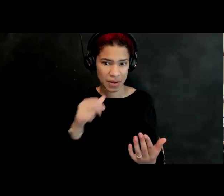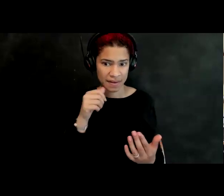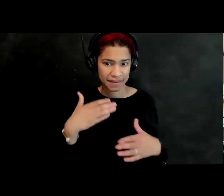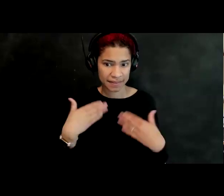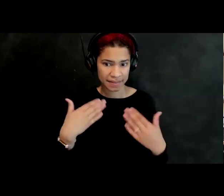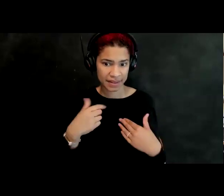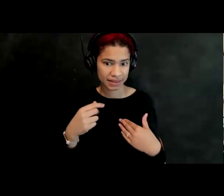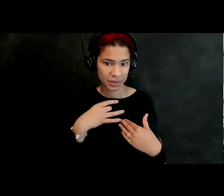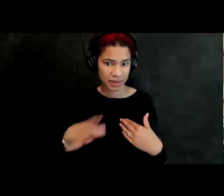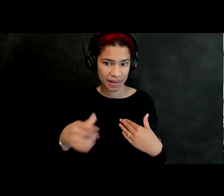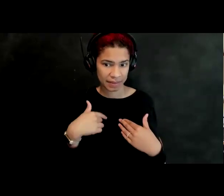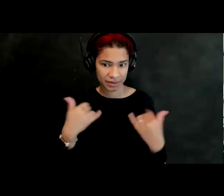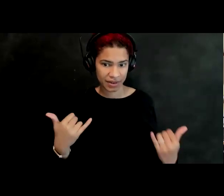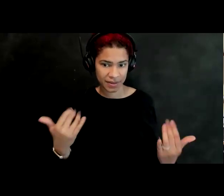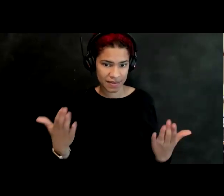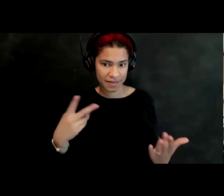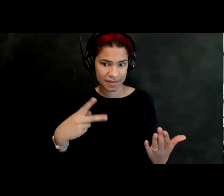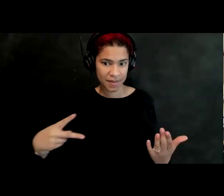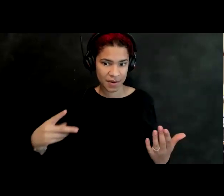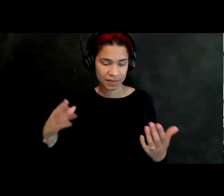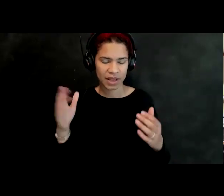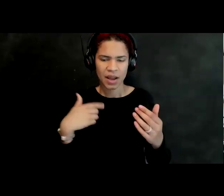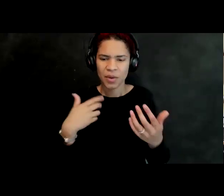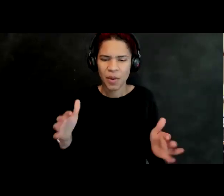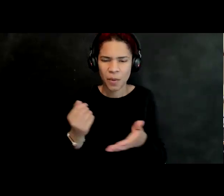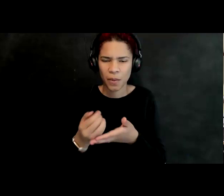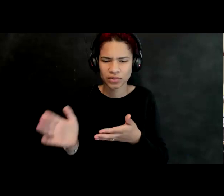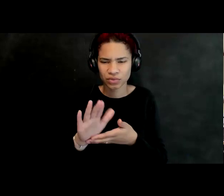now. Sorry, everybody, but I don't want to waste your time.